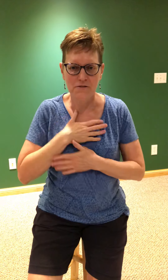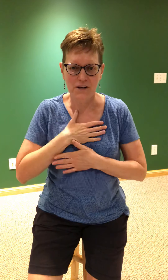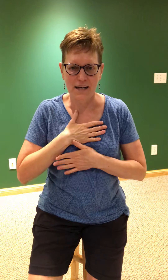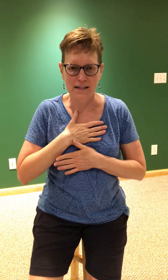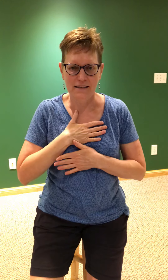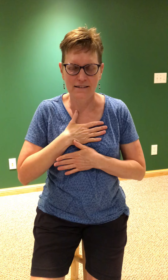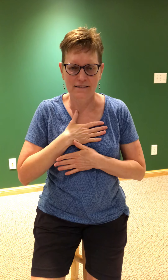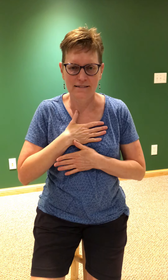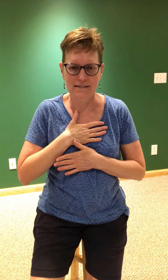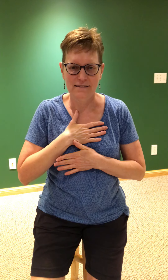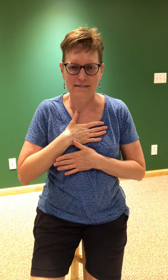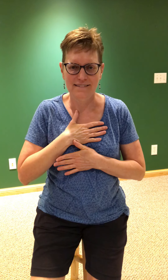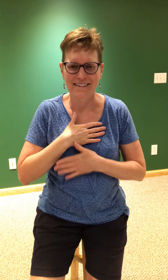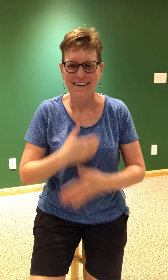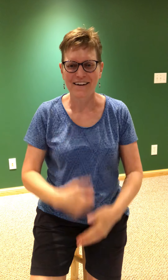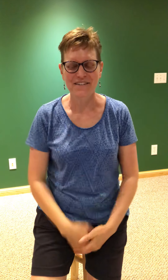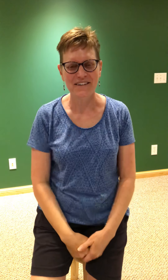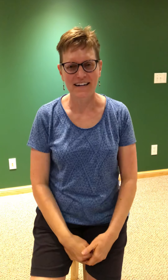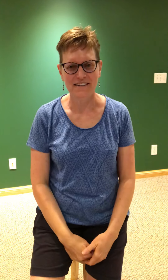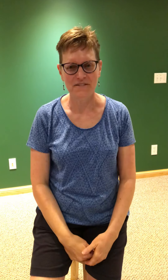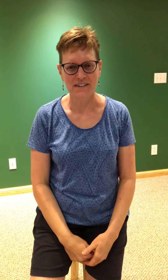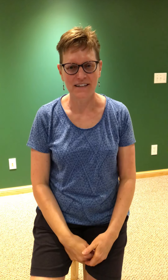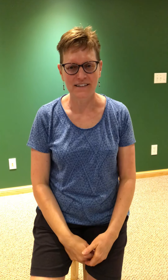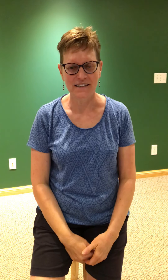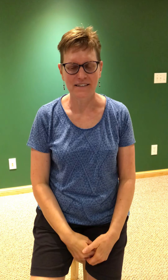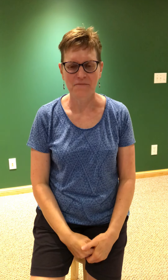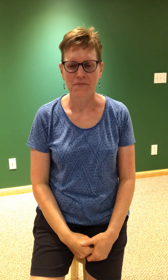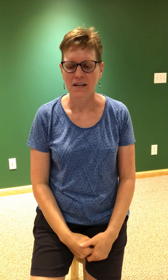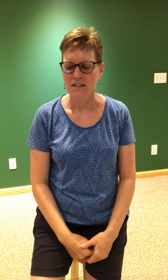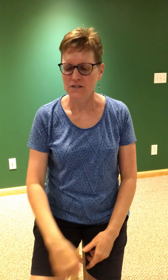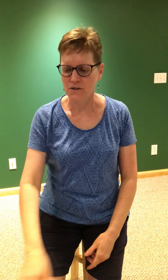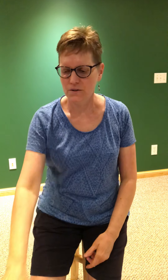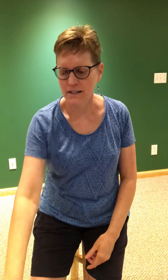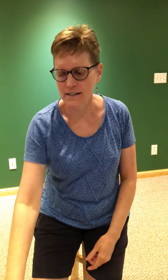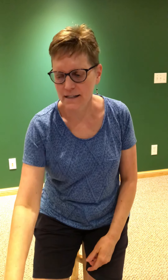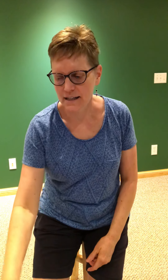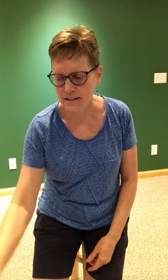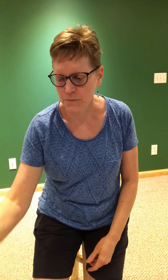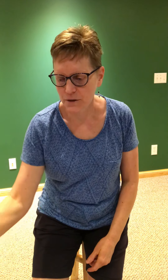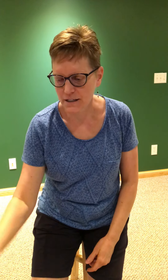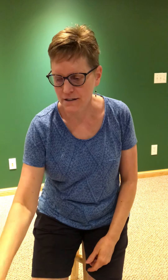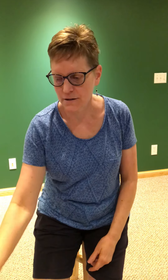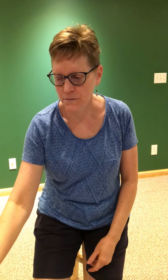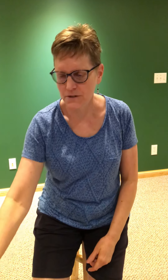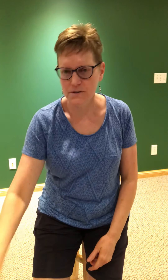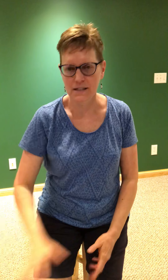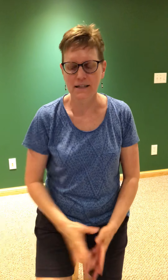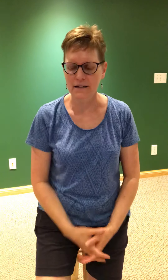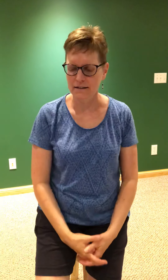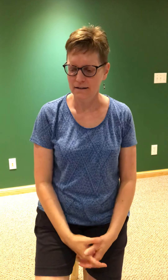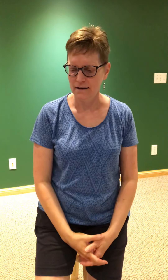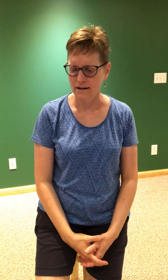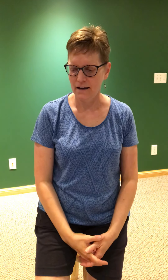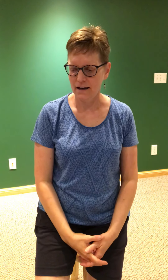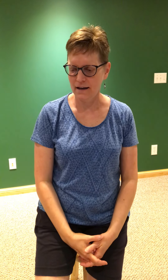afraid. All right, very good. So let's see. Let's put it to the music,